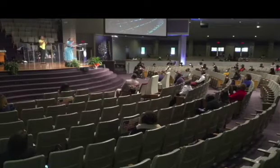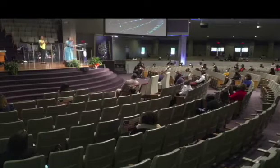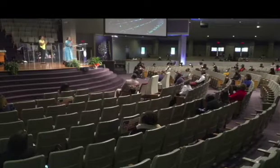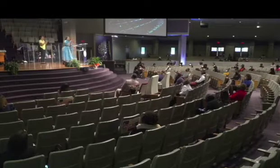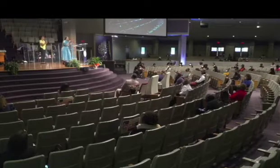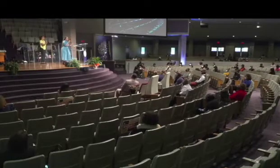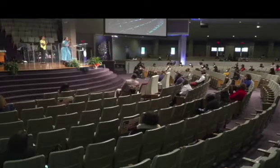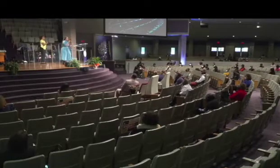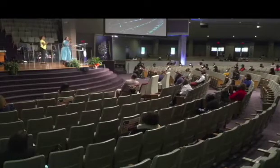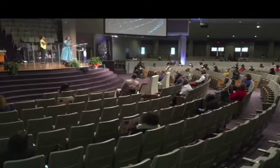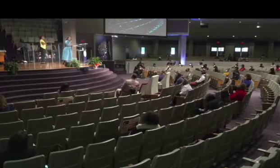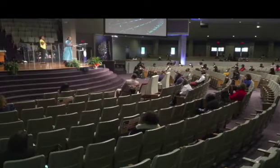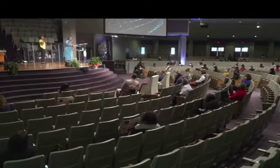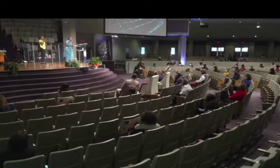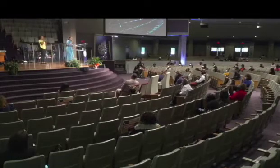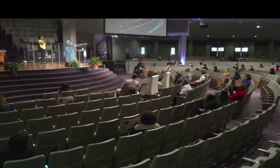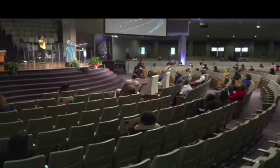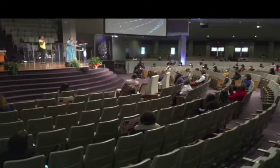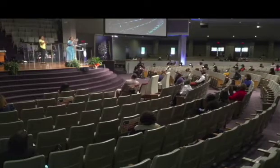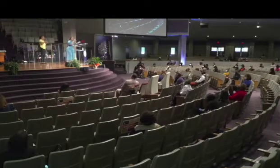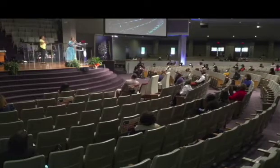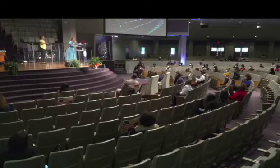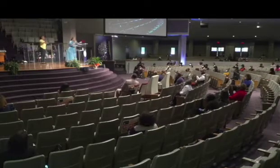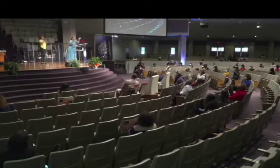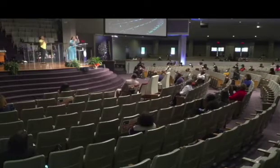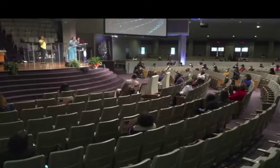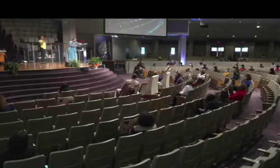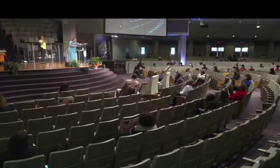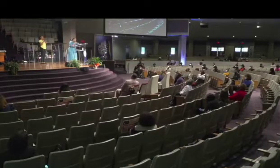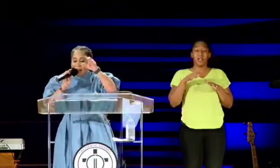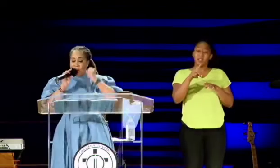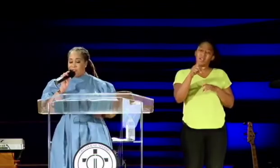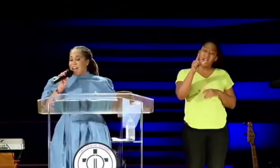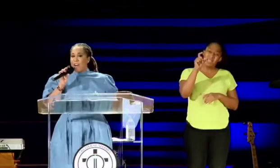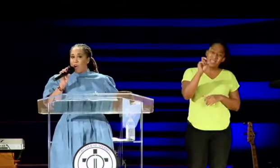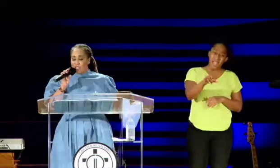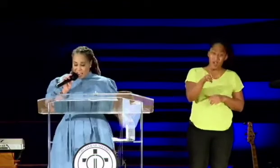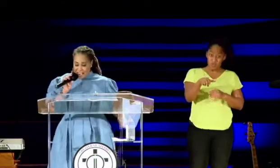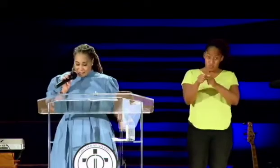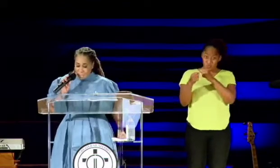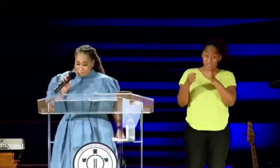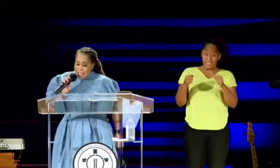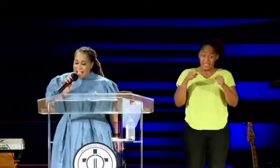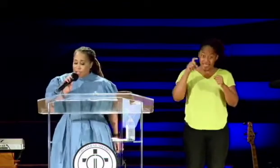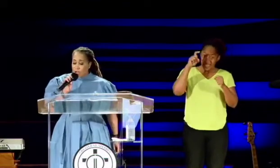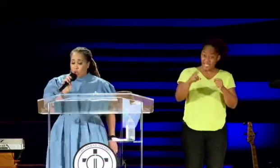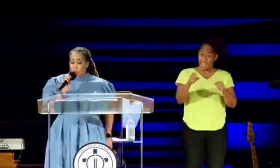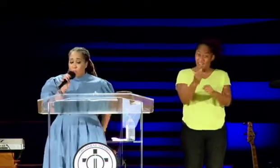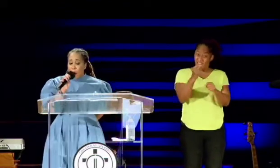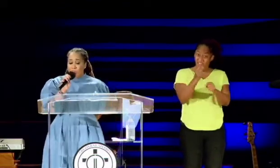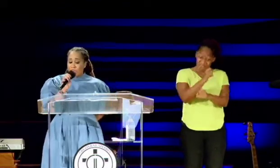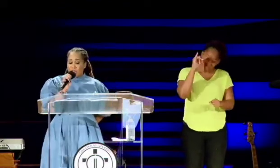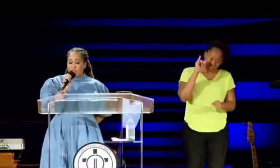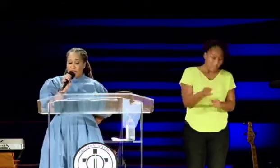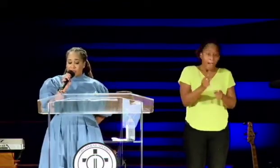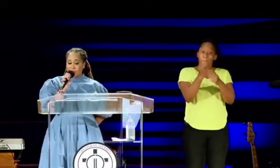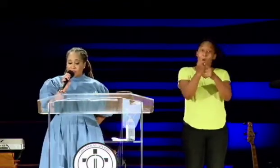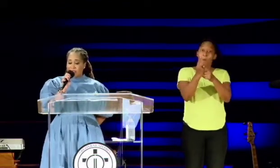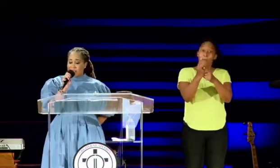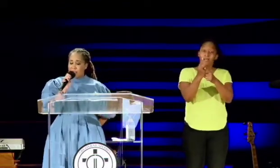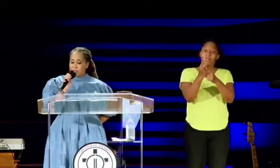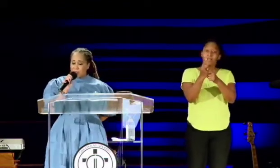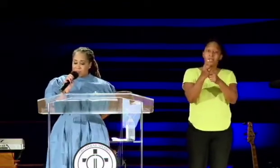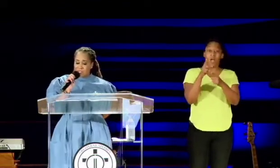You don't have time to relax or take it easy. No resistance requires a fight on sight. I need you to boldly declare